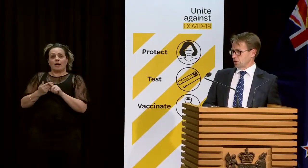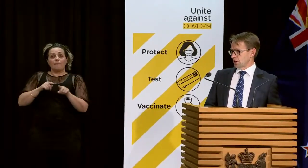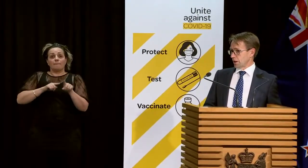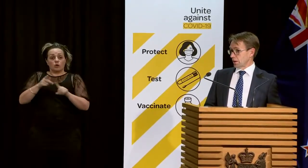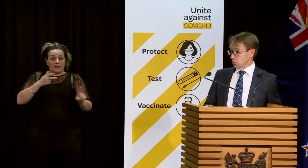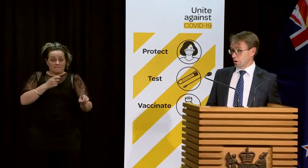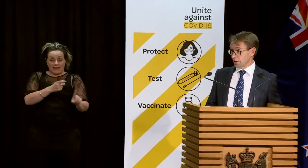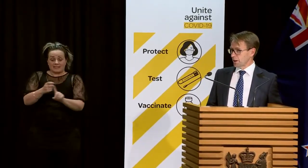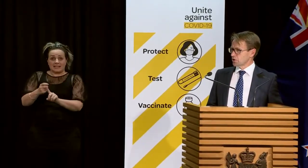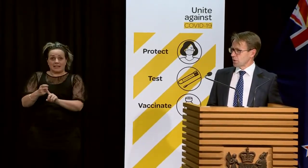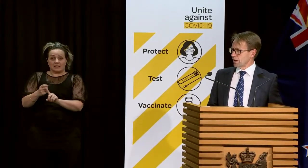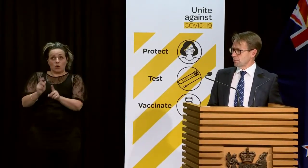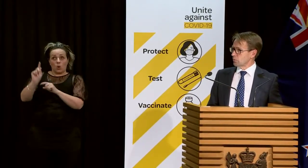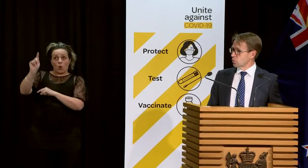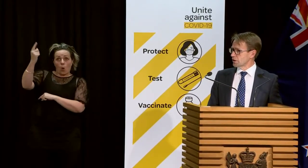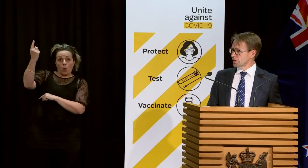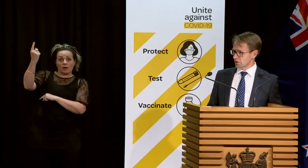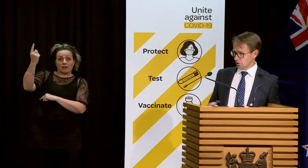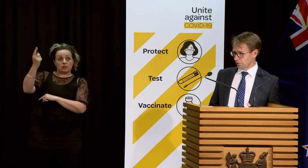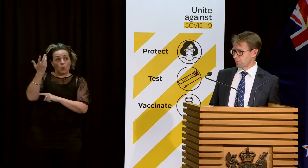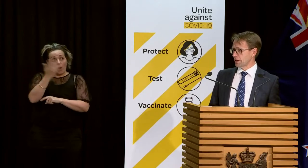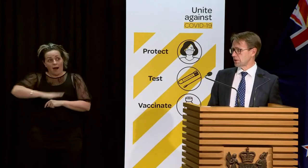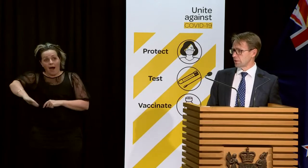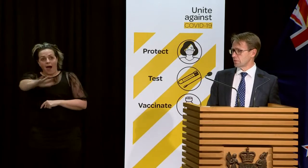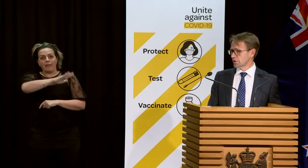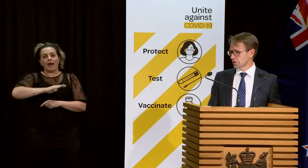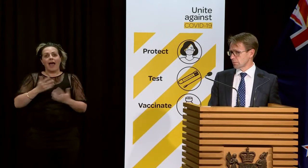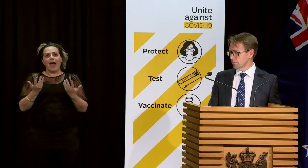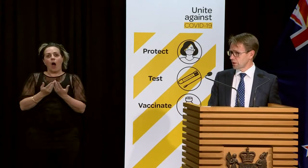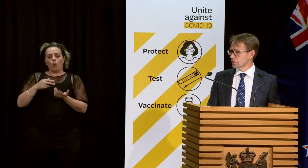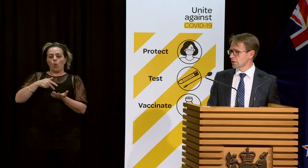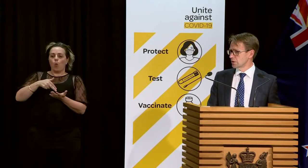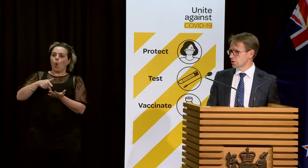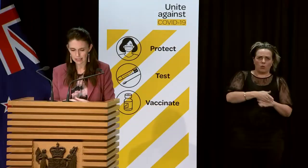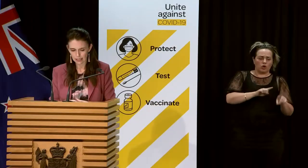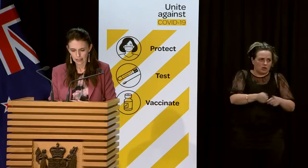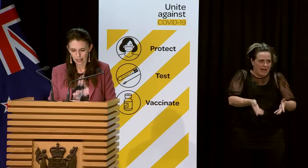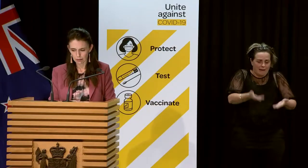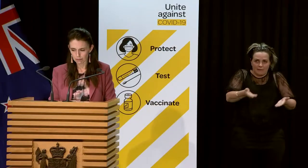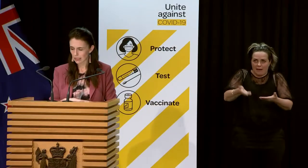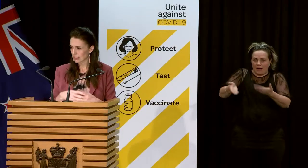been each day in Auckland and elsewhere have been walk-ins. There's a lot of capacity there in the system, but